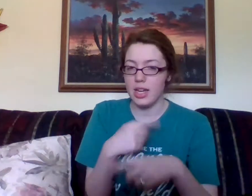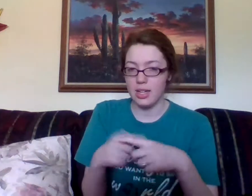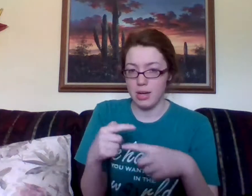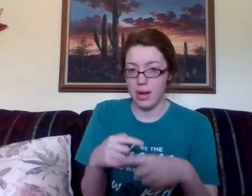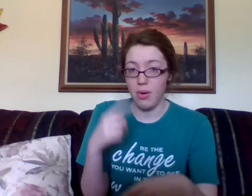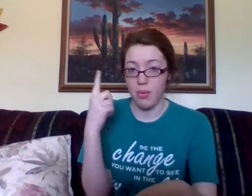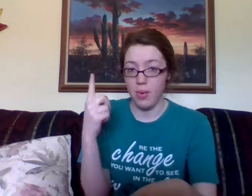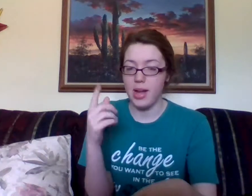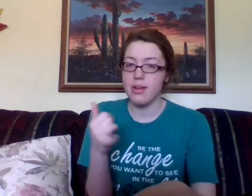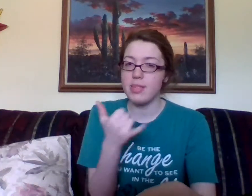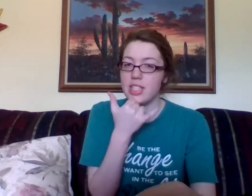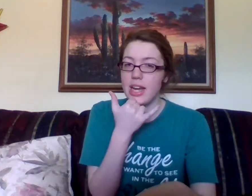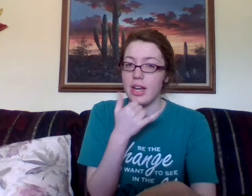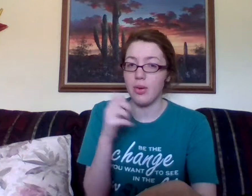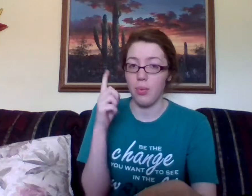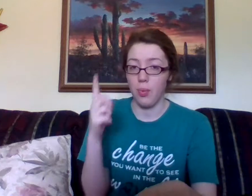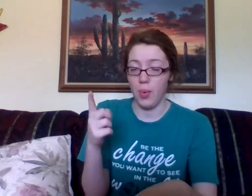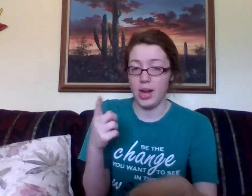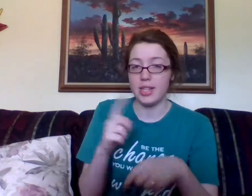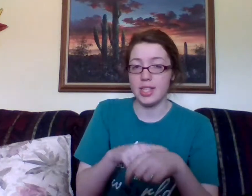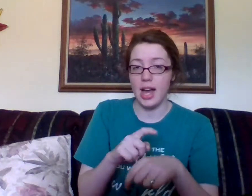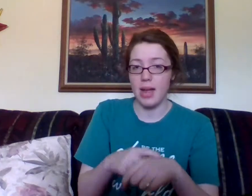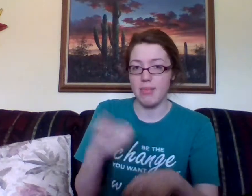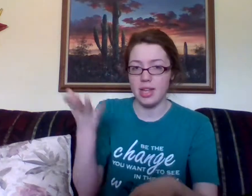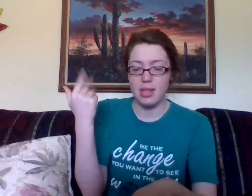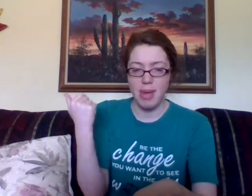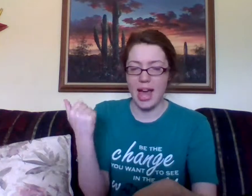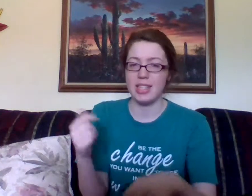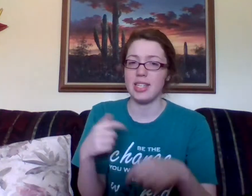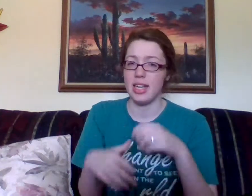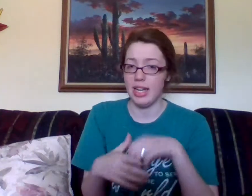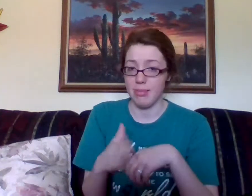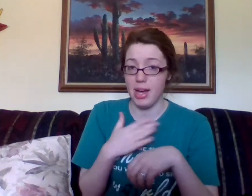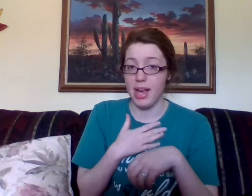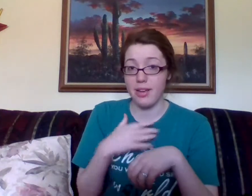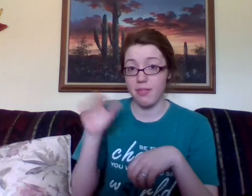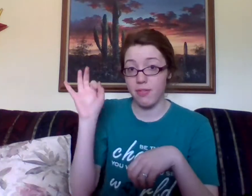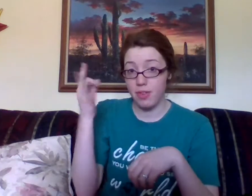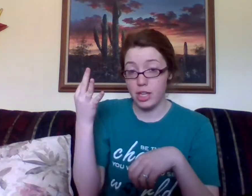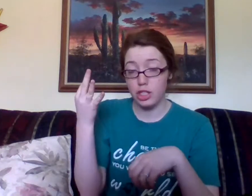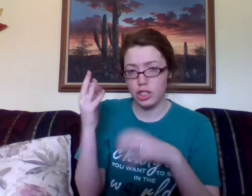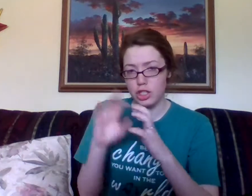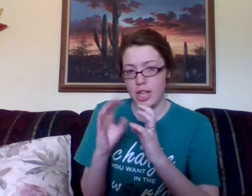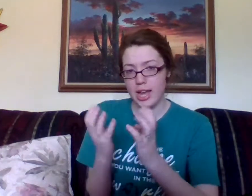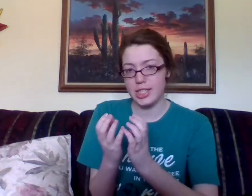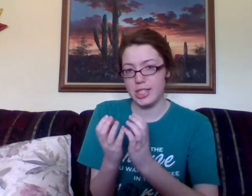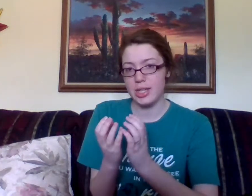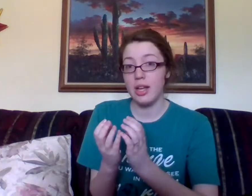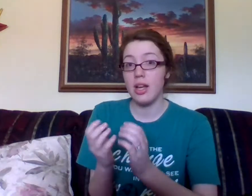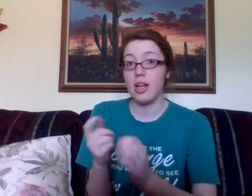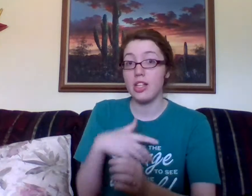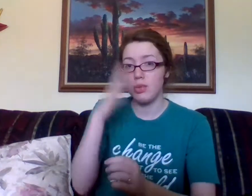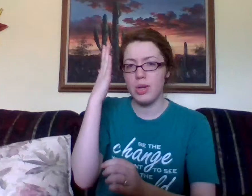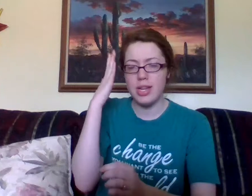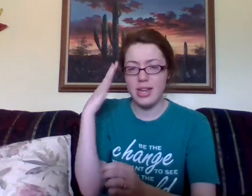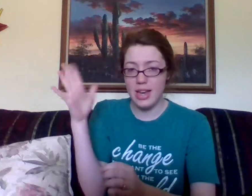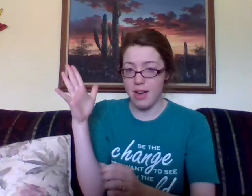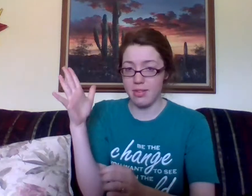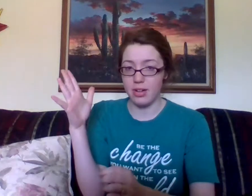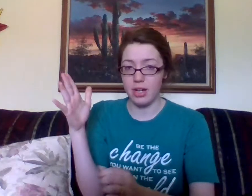talking about one mistake one time in the past in my French class. This would never